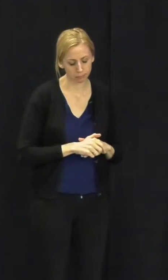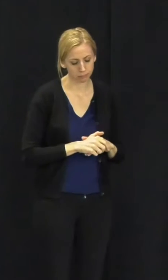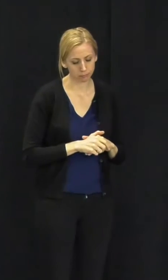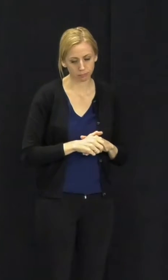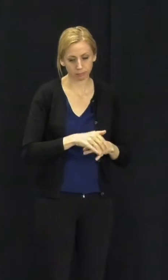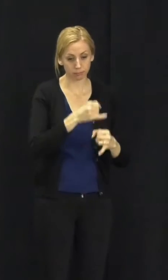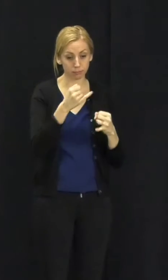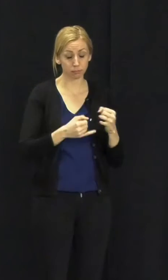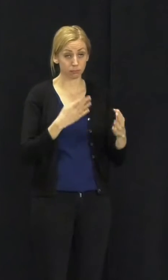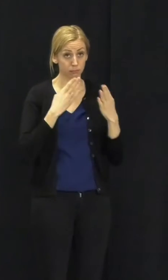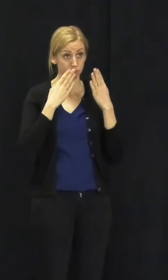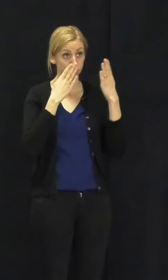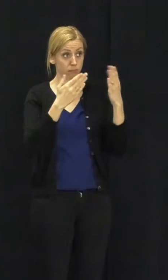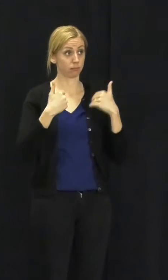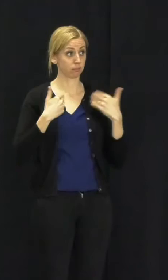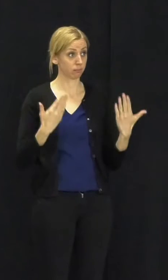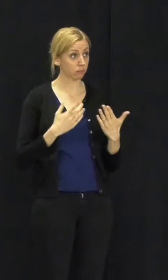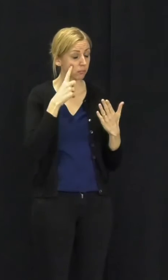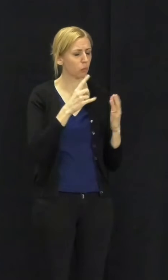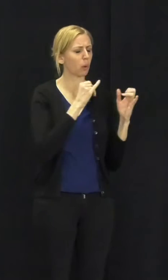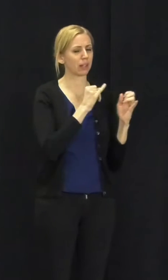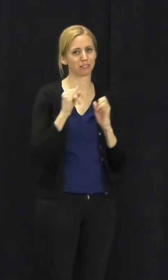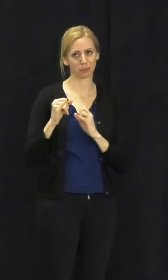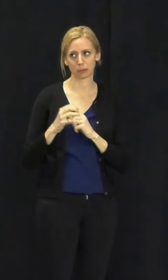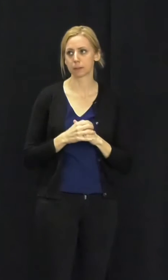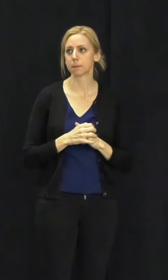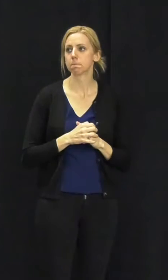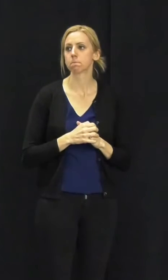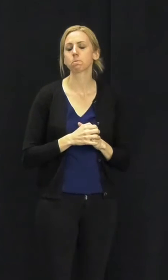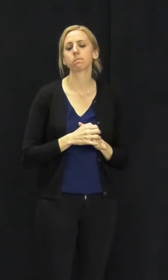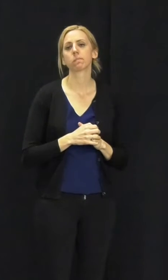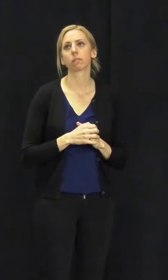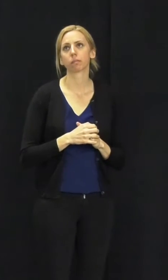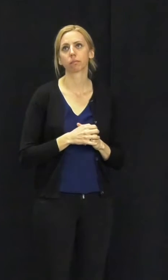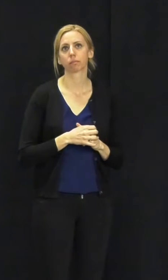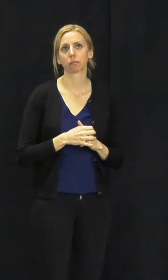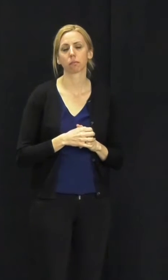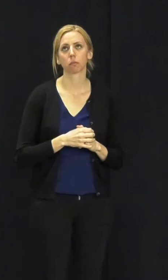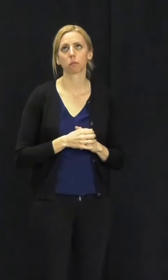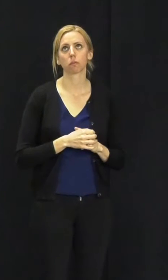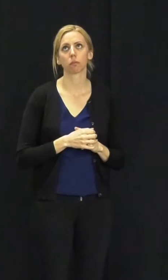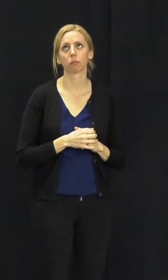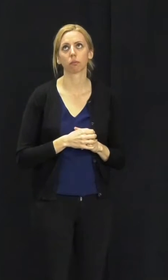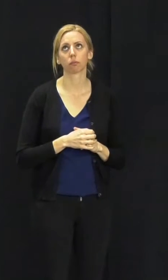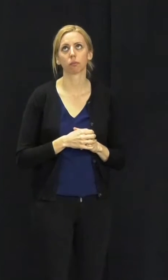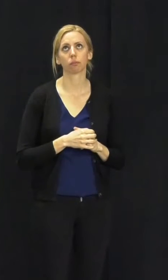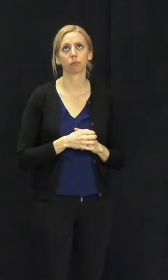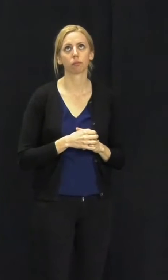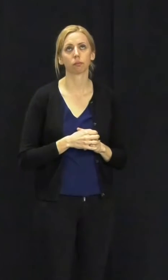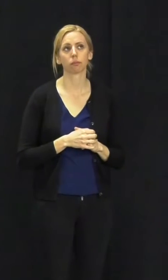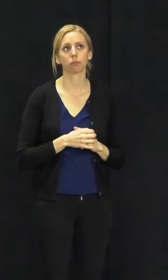voices, really use that as a place of moving forward. It seems to be cutting in and out. I'm going to